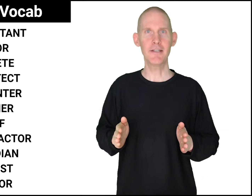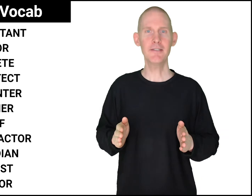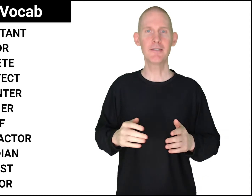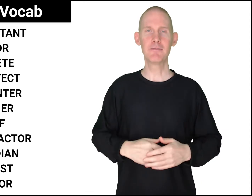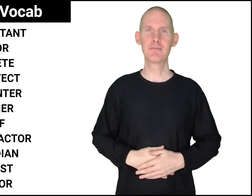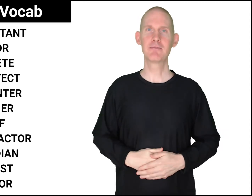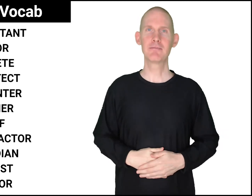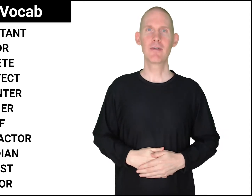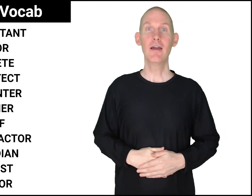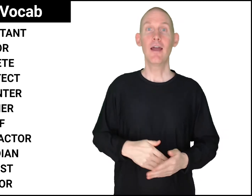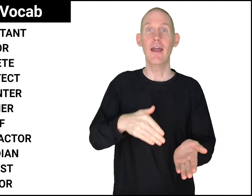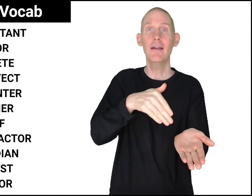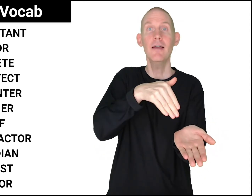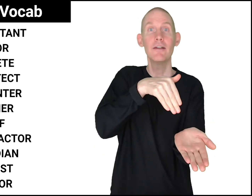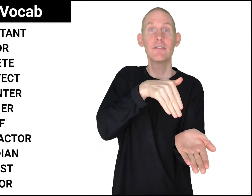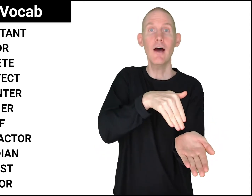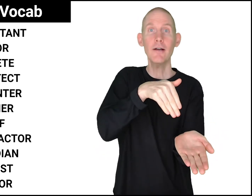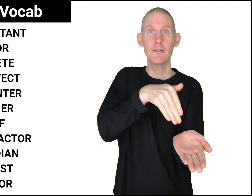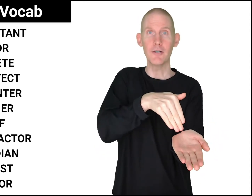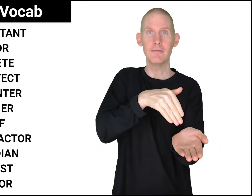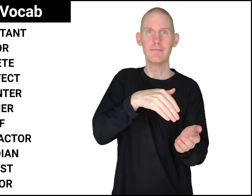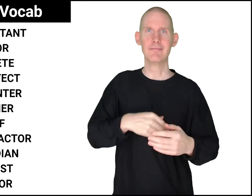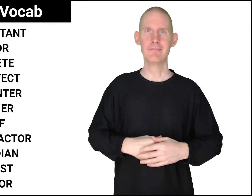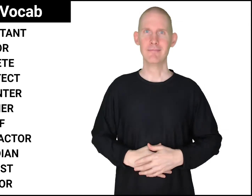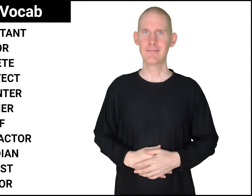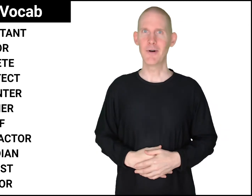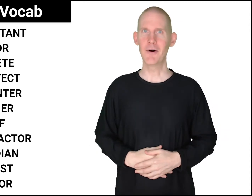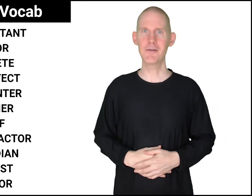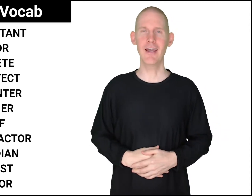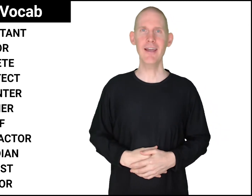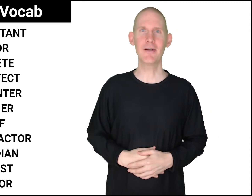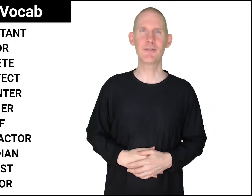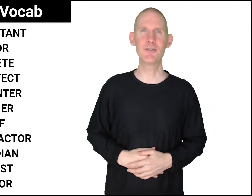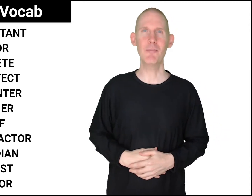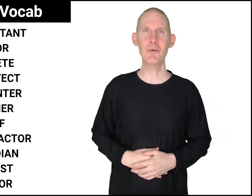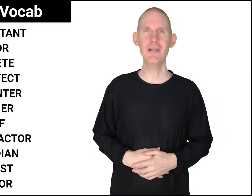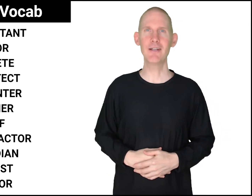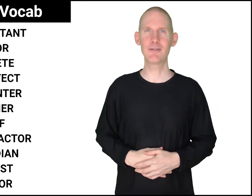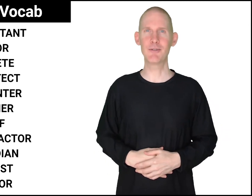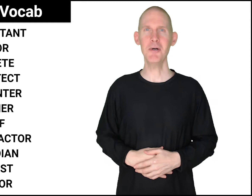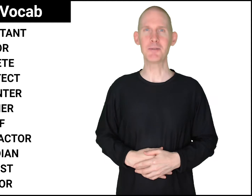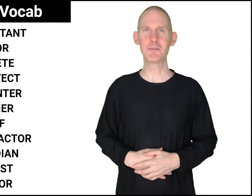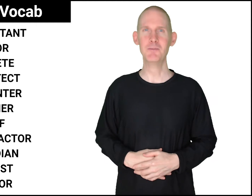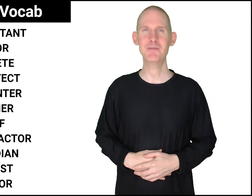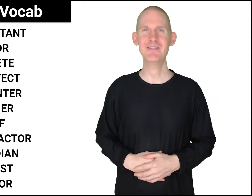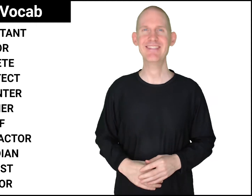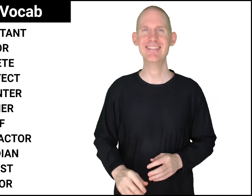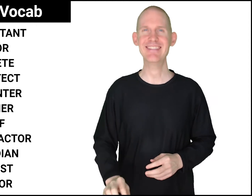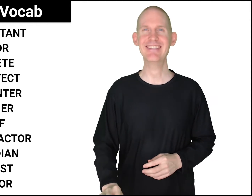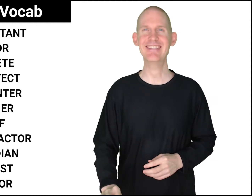dentist, and doctor. Okay, let's jump in. Let's do it.